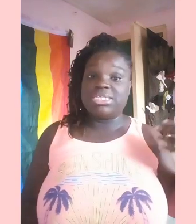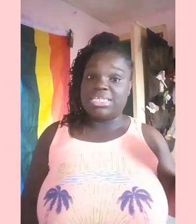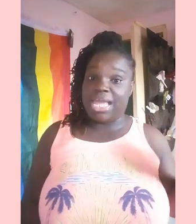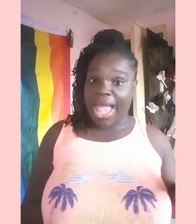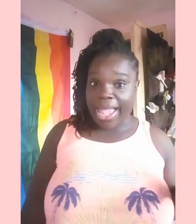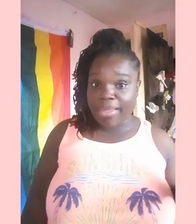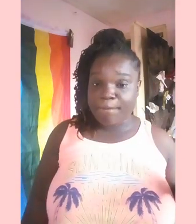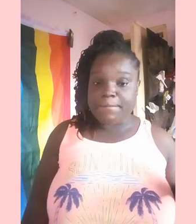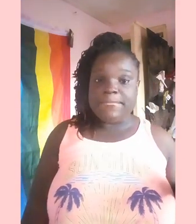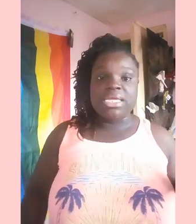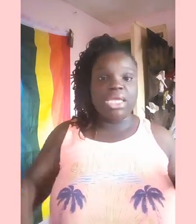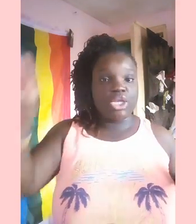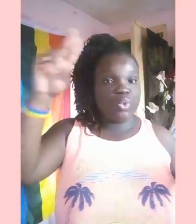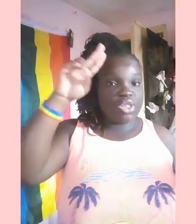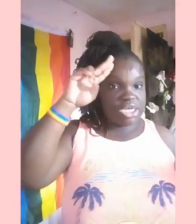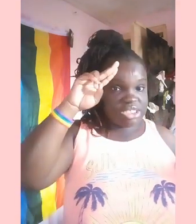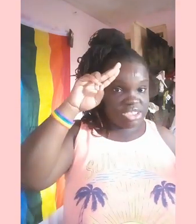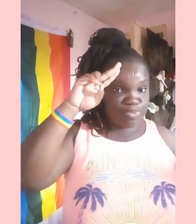say hi, you can do this,